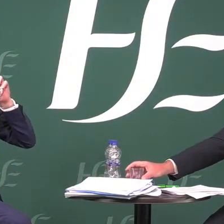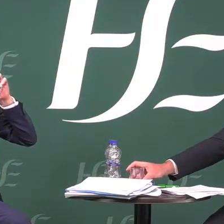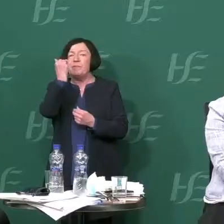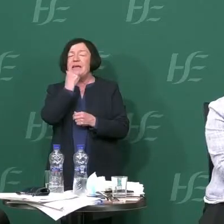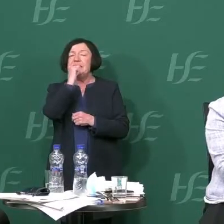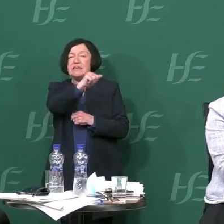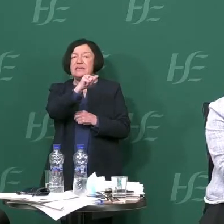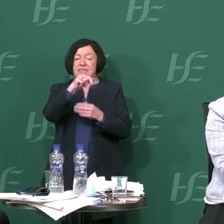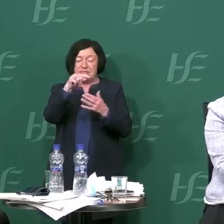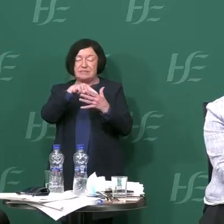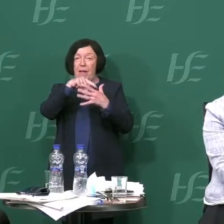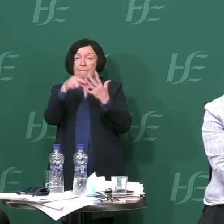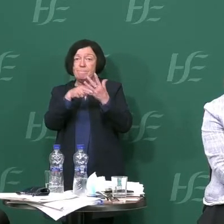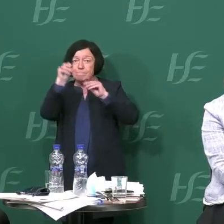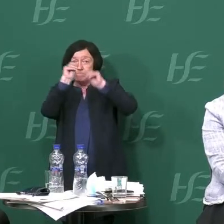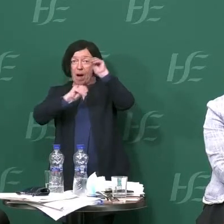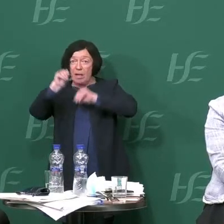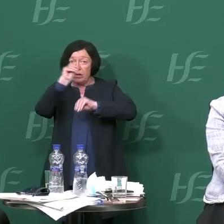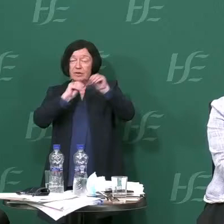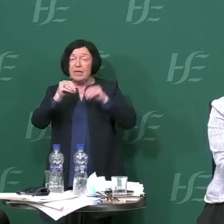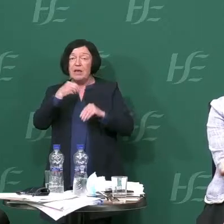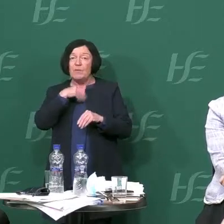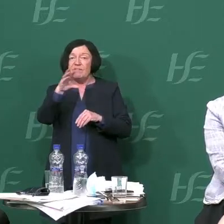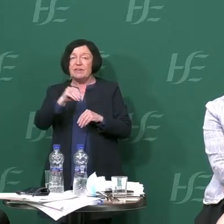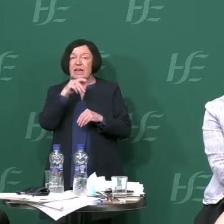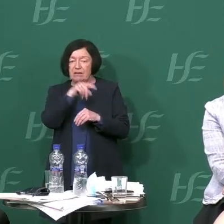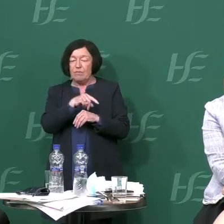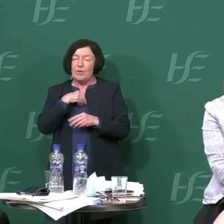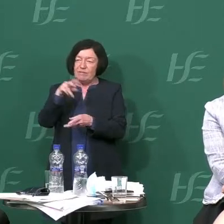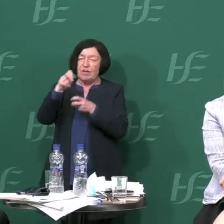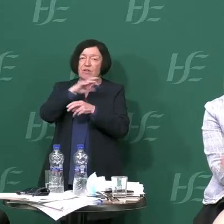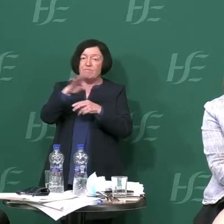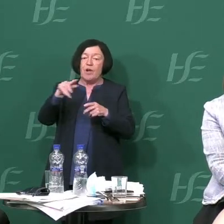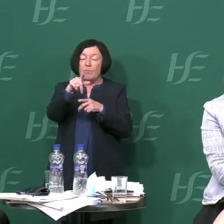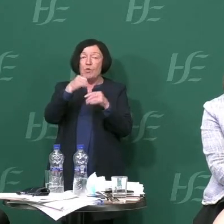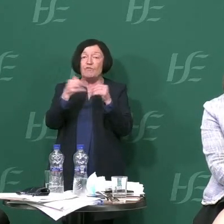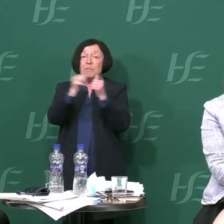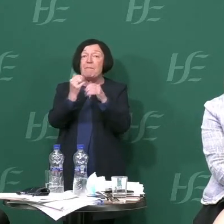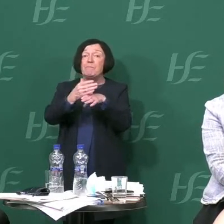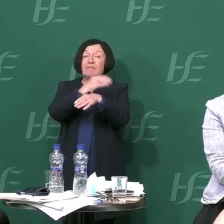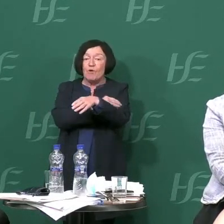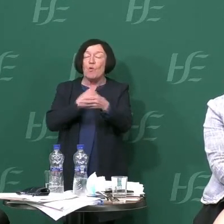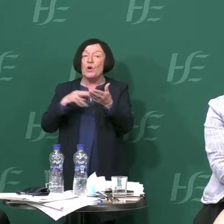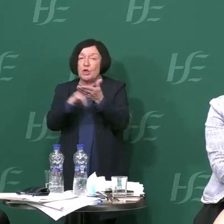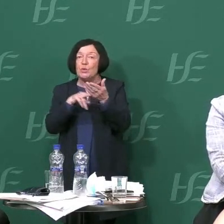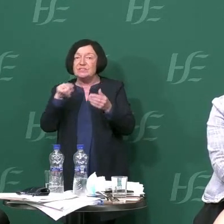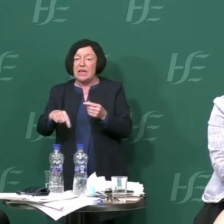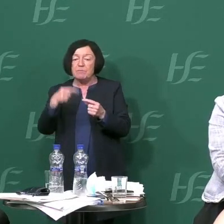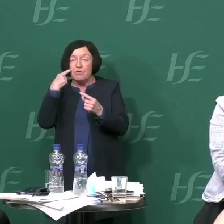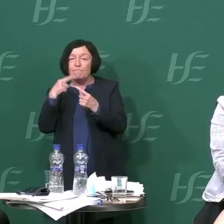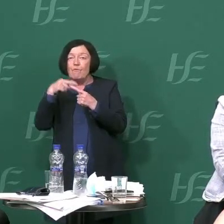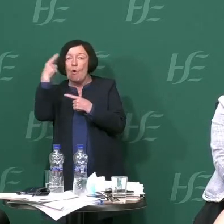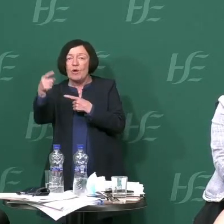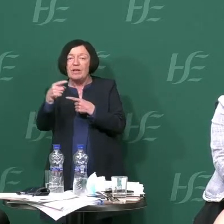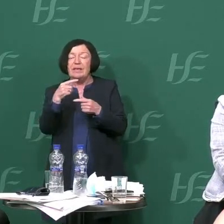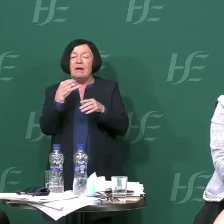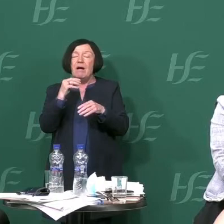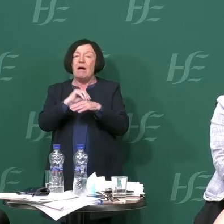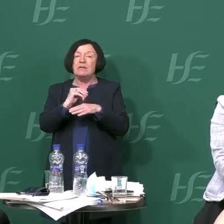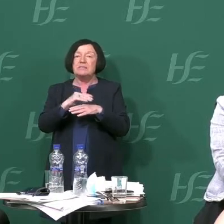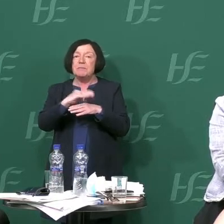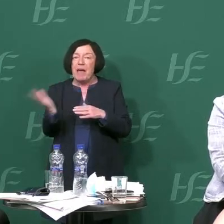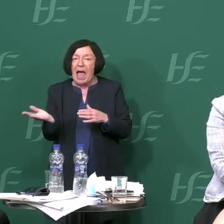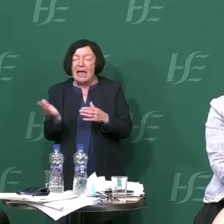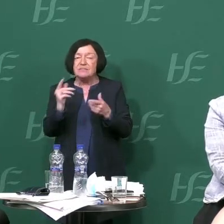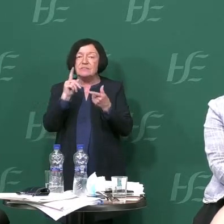his models, and we have taken them on board from a test and tracing perspective. So we use them then to forecast swabbing demand and